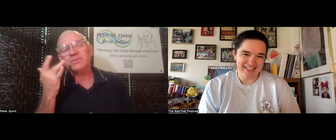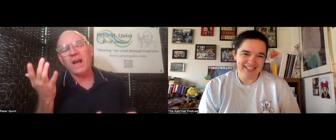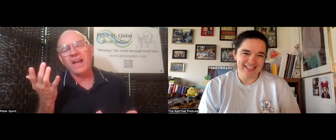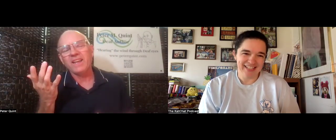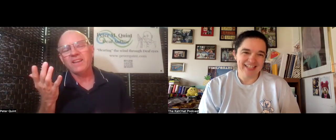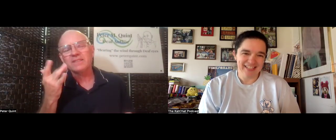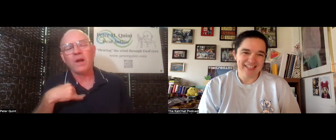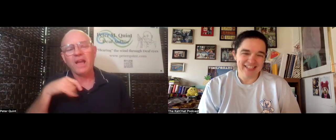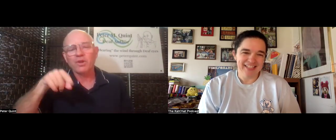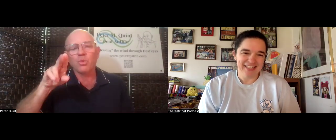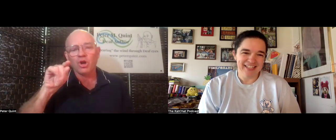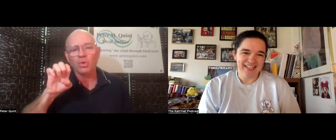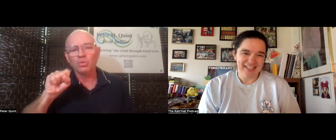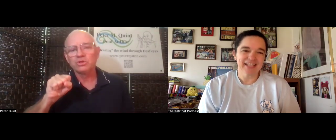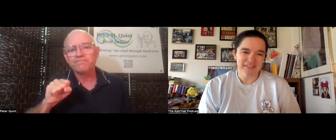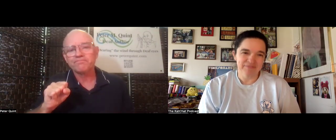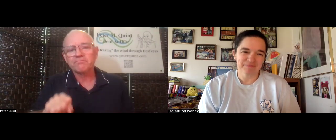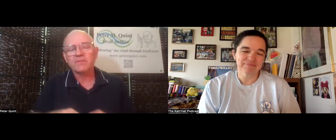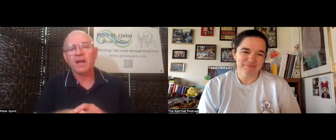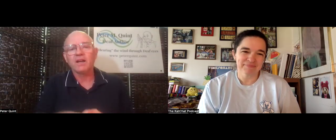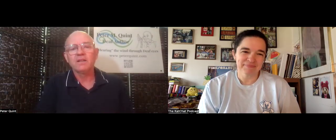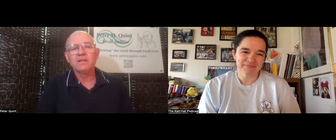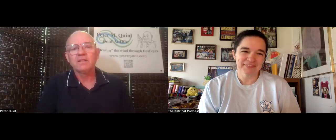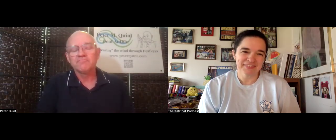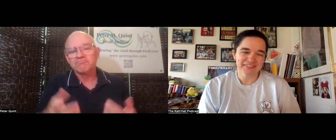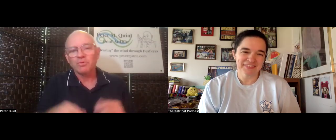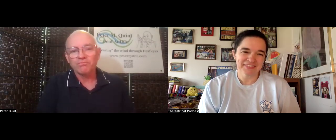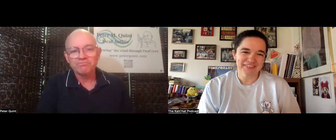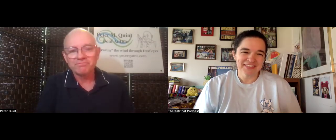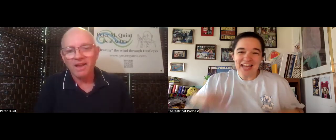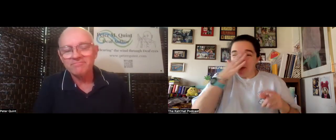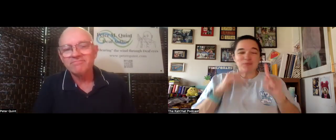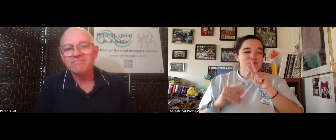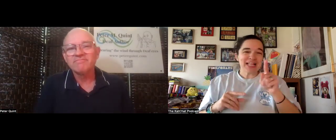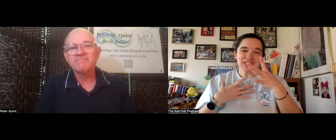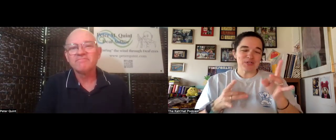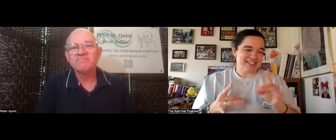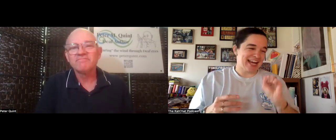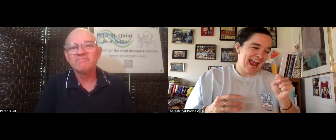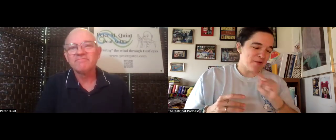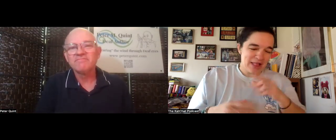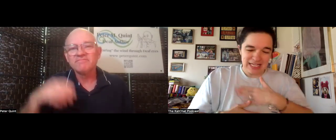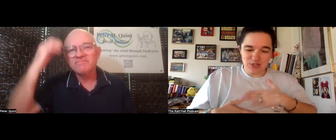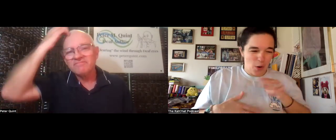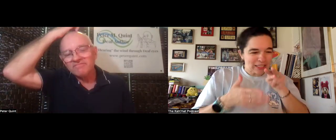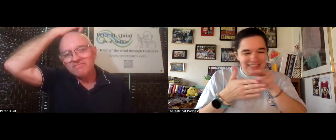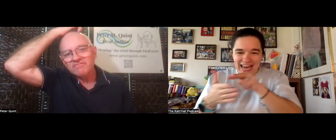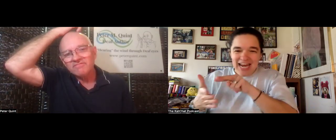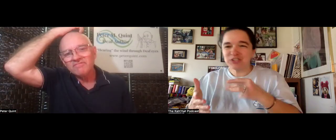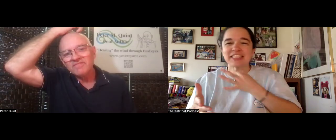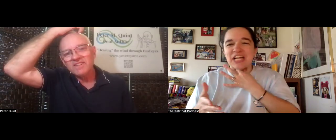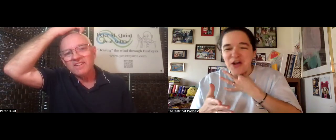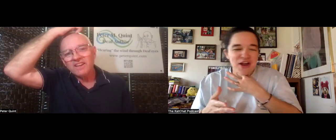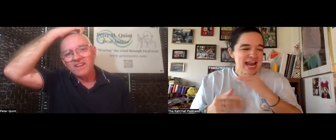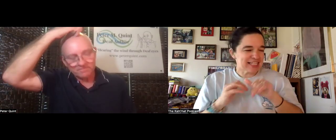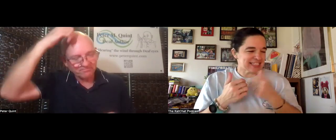So that's why I have QR codes. Yeah. So yeah, Really interesting. Yeah, I really enjoying